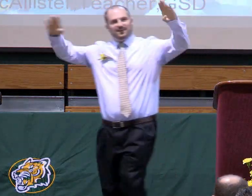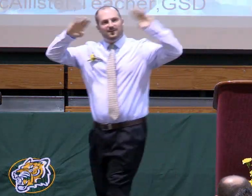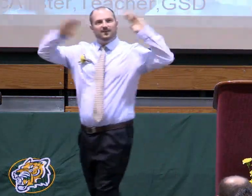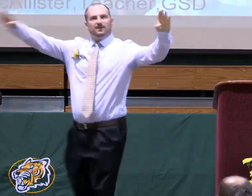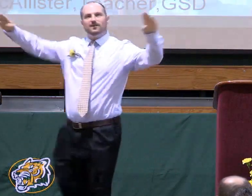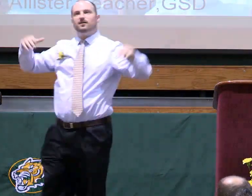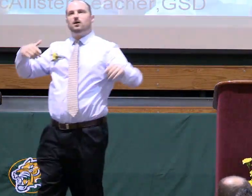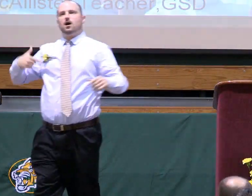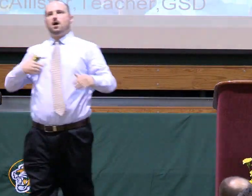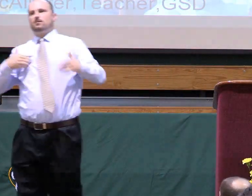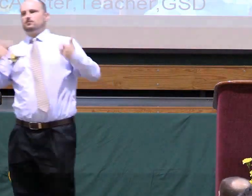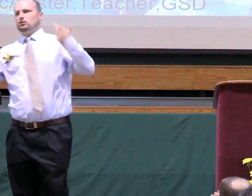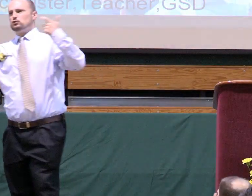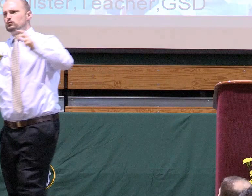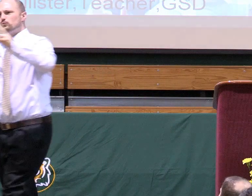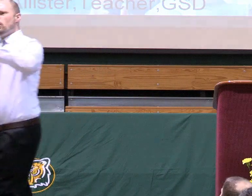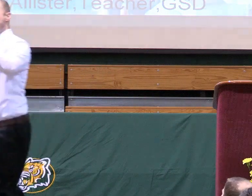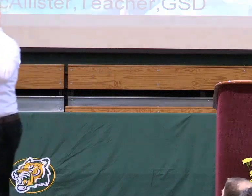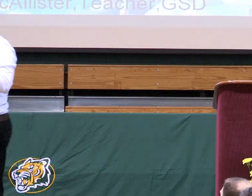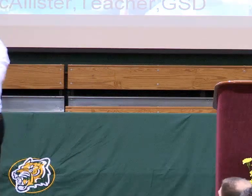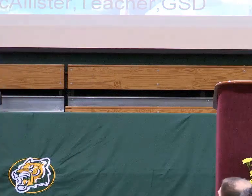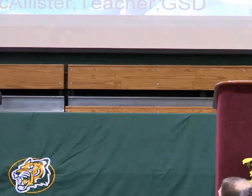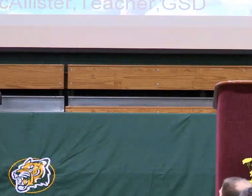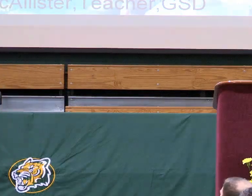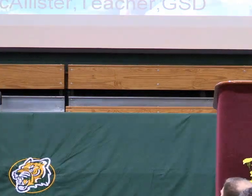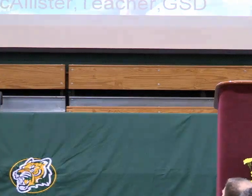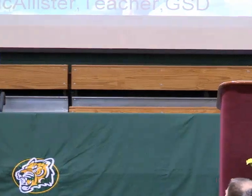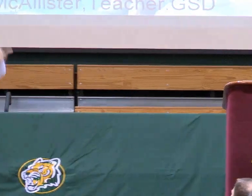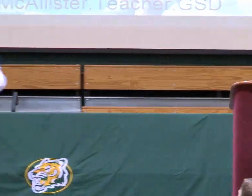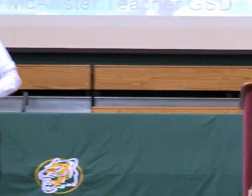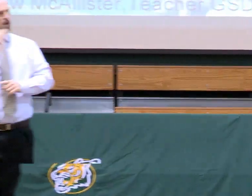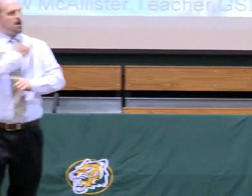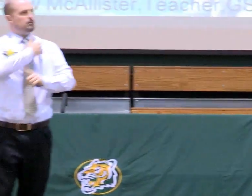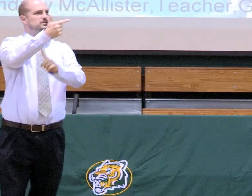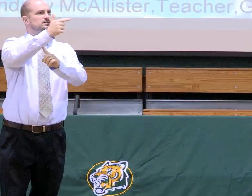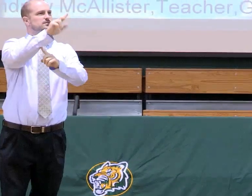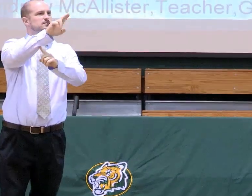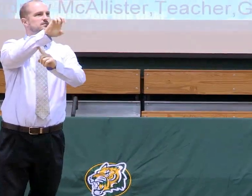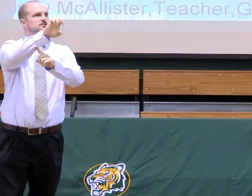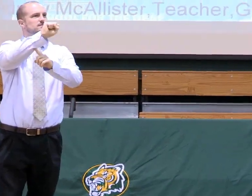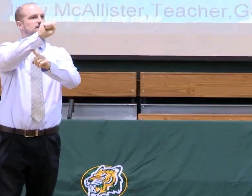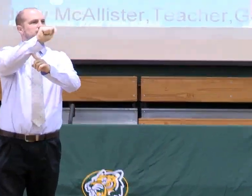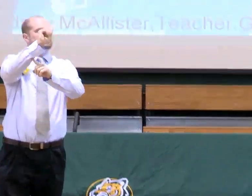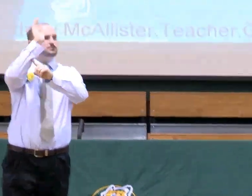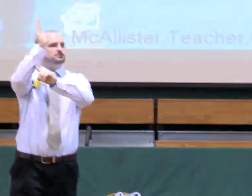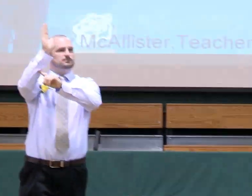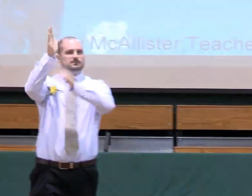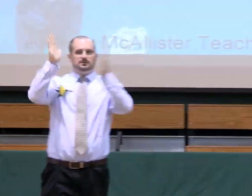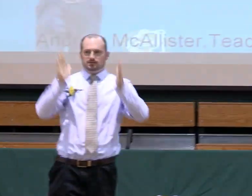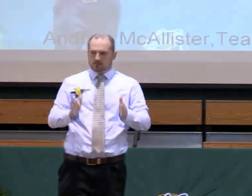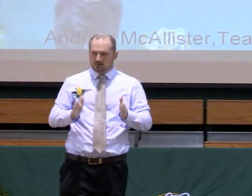Good afternoon, everyone. Hi. I have the great honor today to introduce our guest speaker.